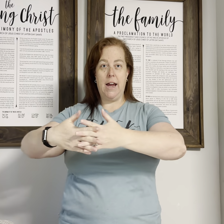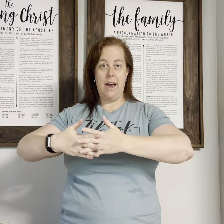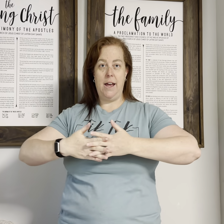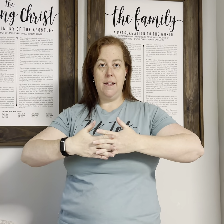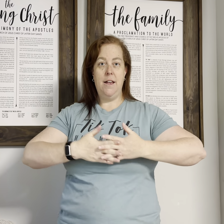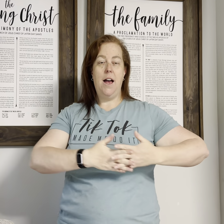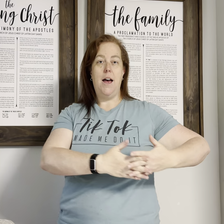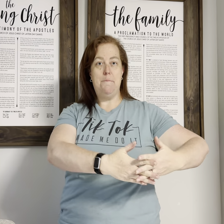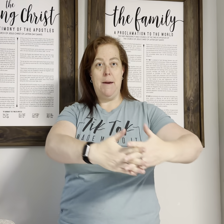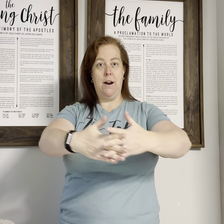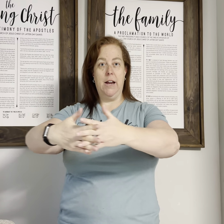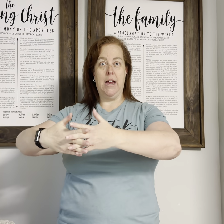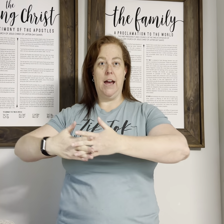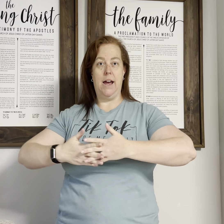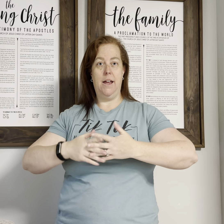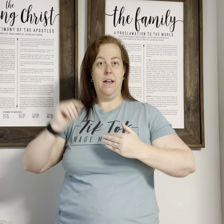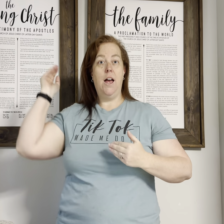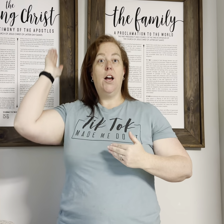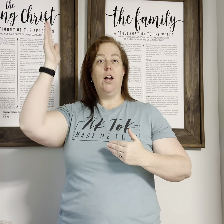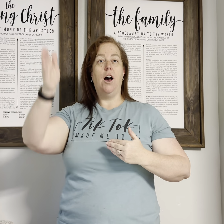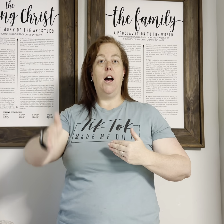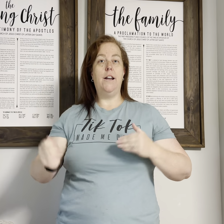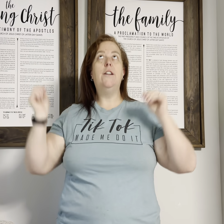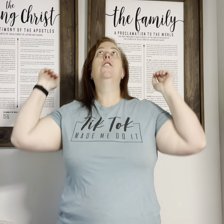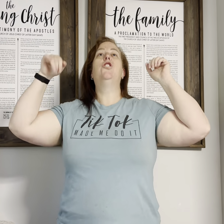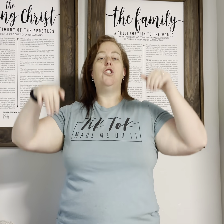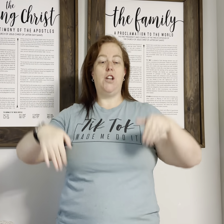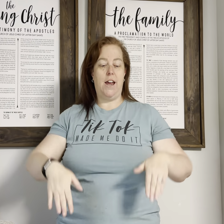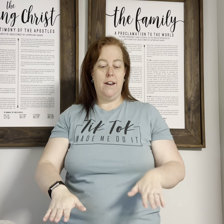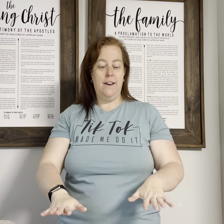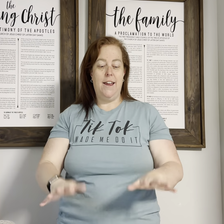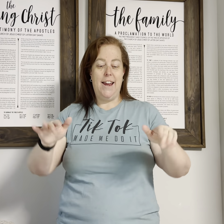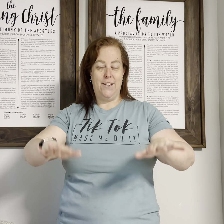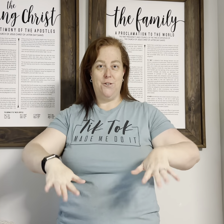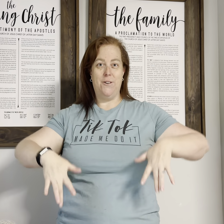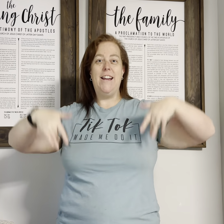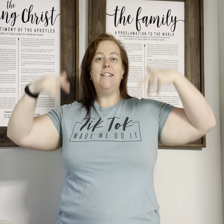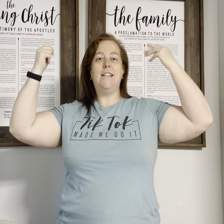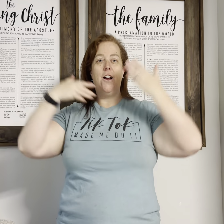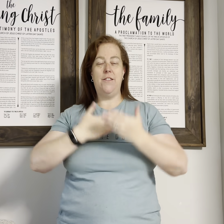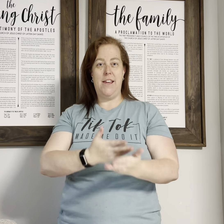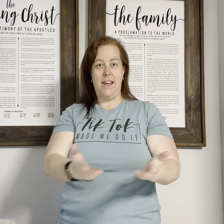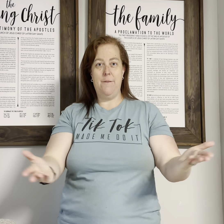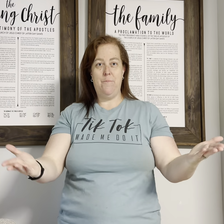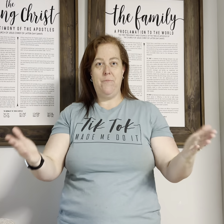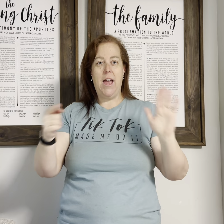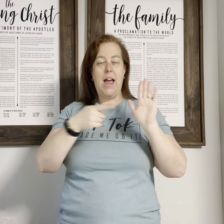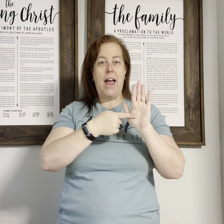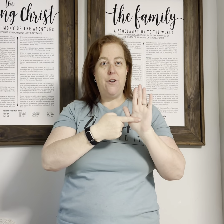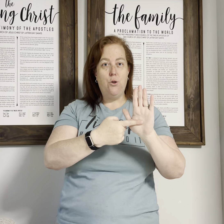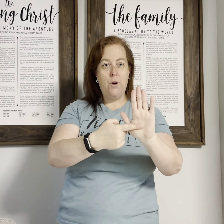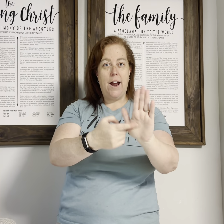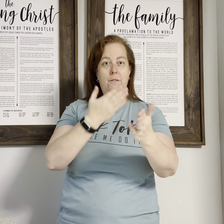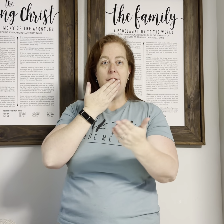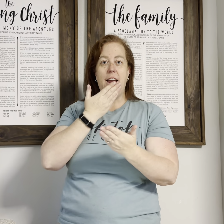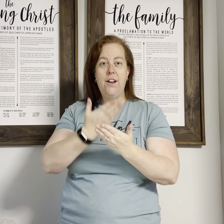America, America, God shed his grace on thee, and crown thy